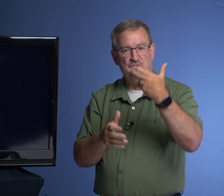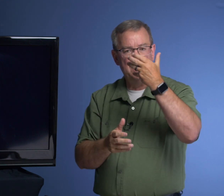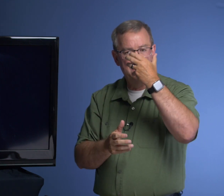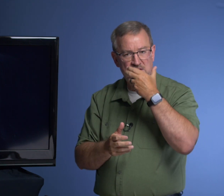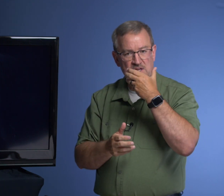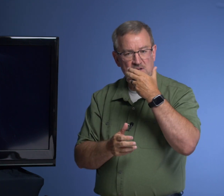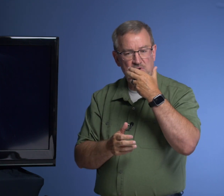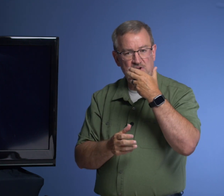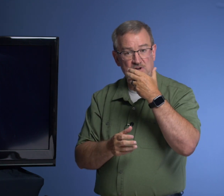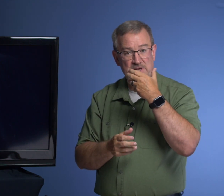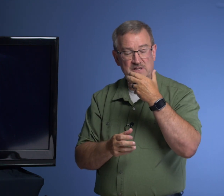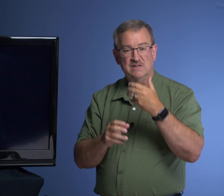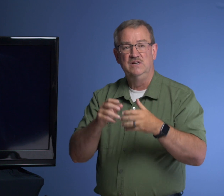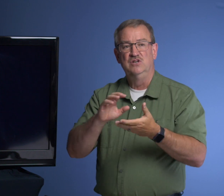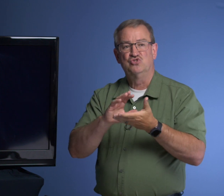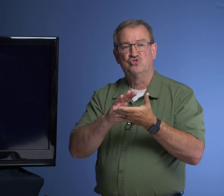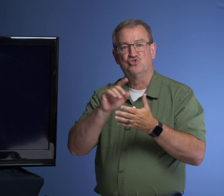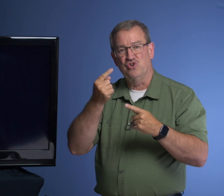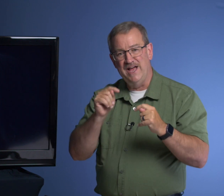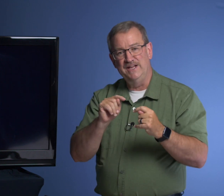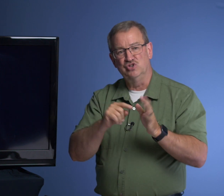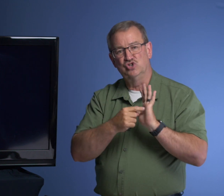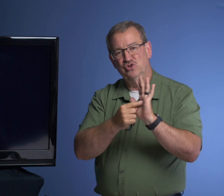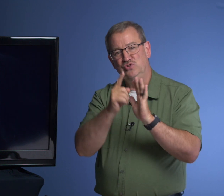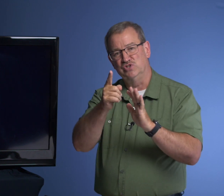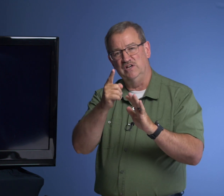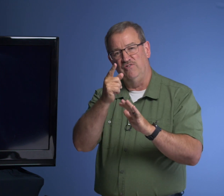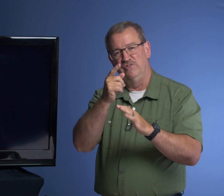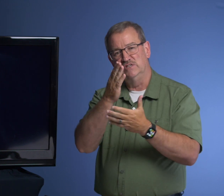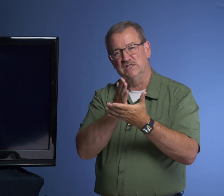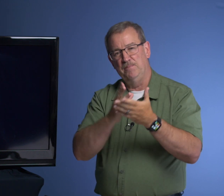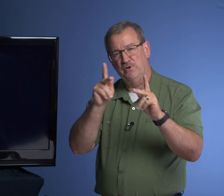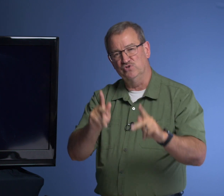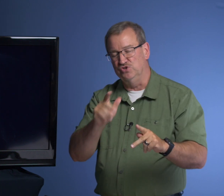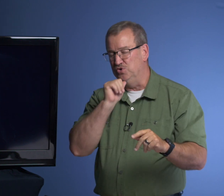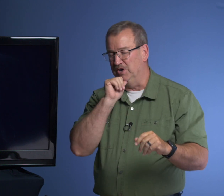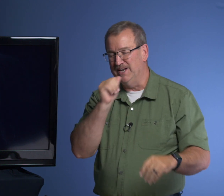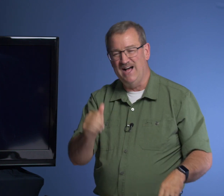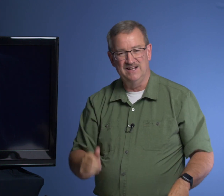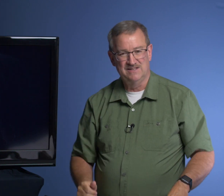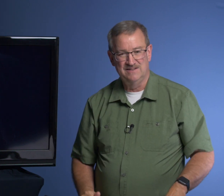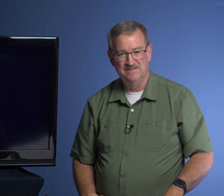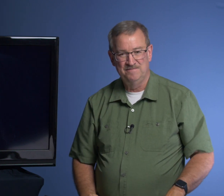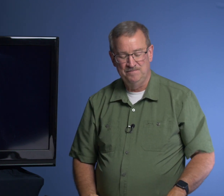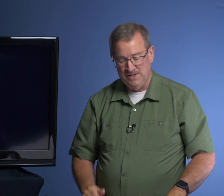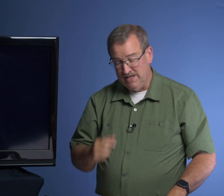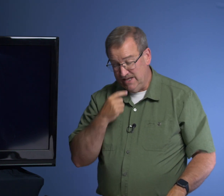hypocrite, putting on a mask, trying to show yourself some person you are not. He